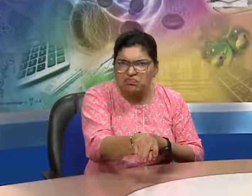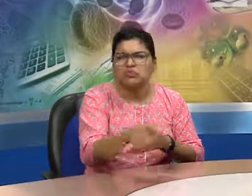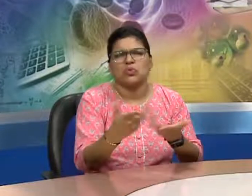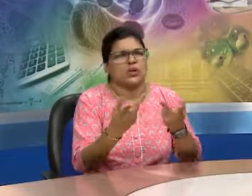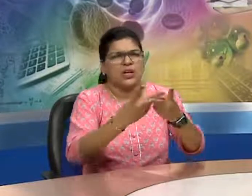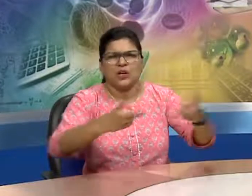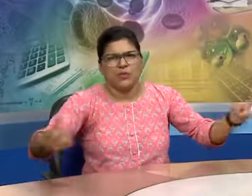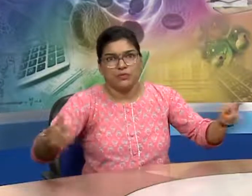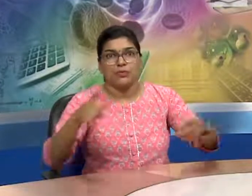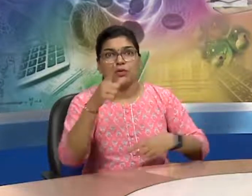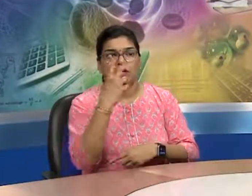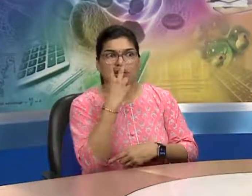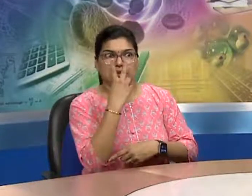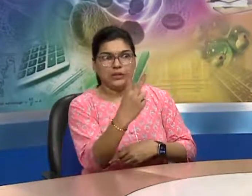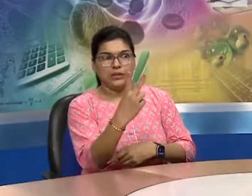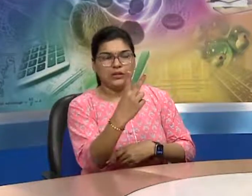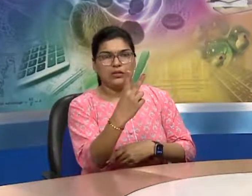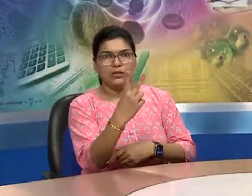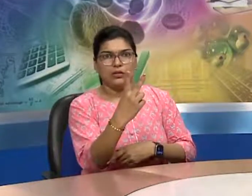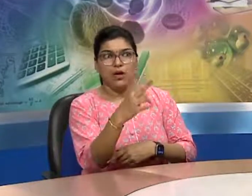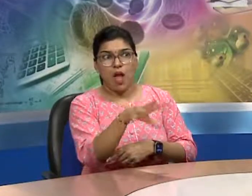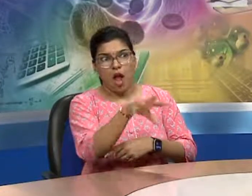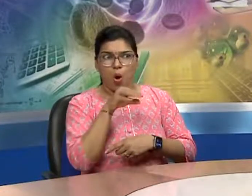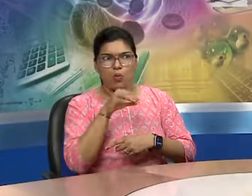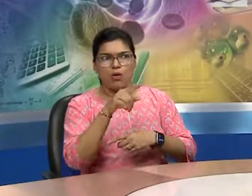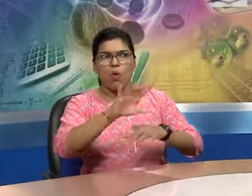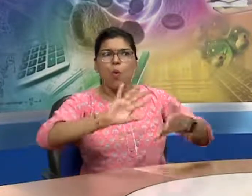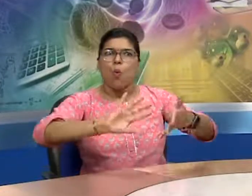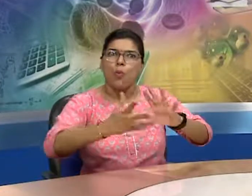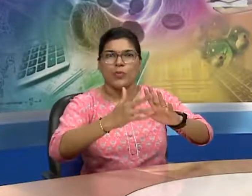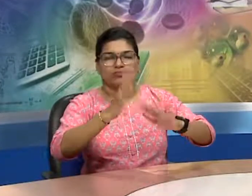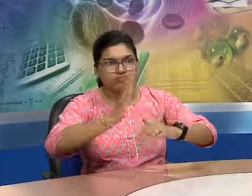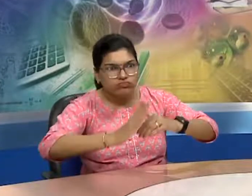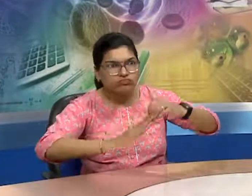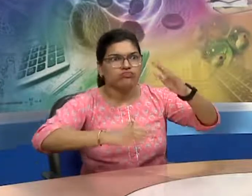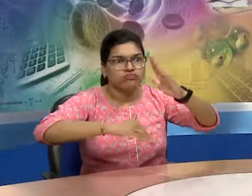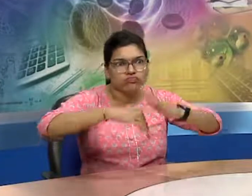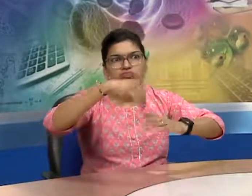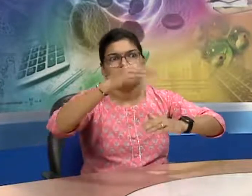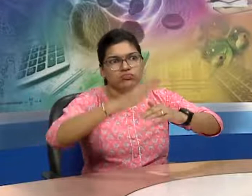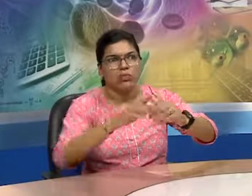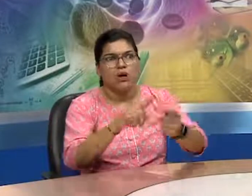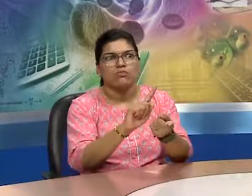or structure or mode of life of an organism